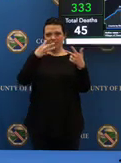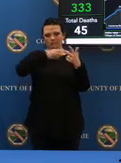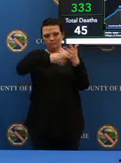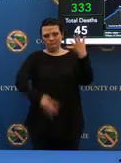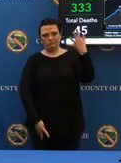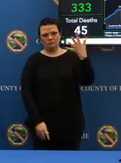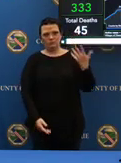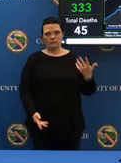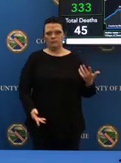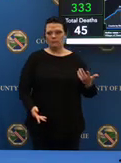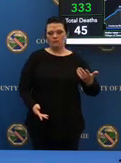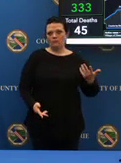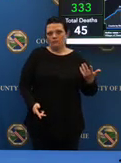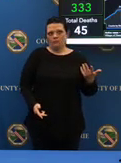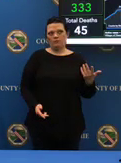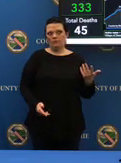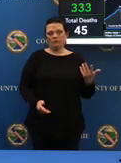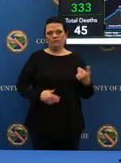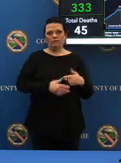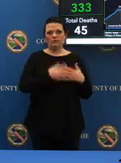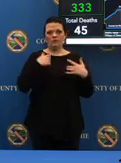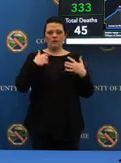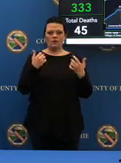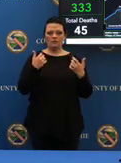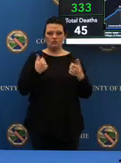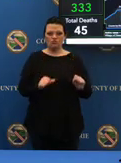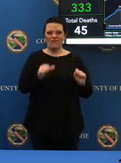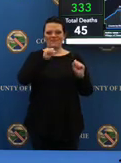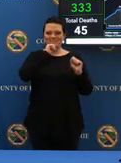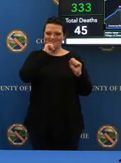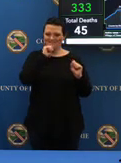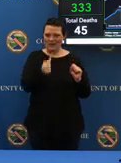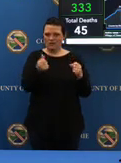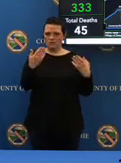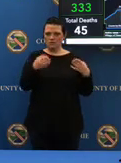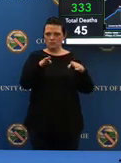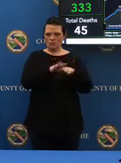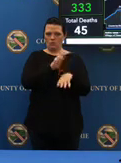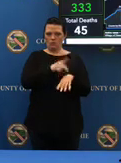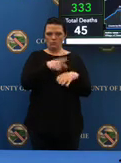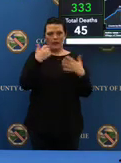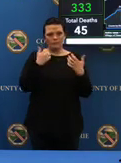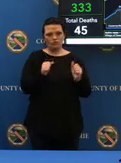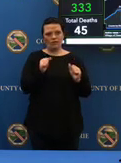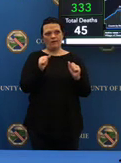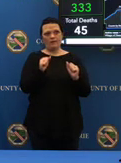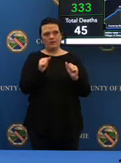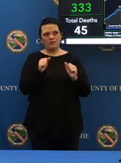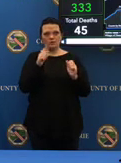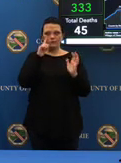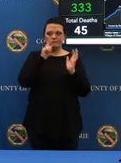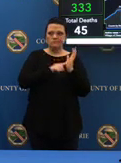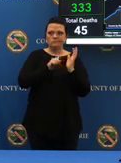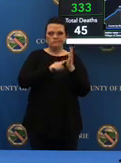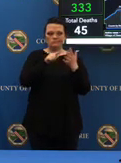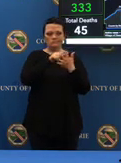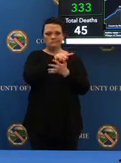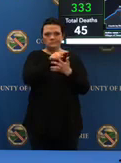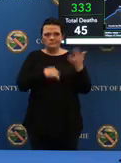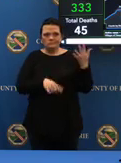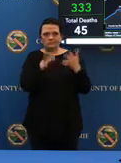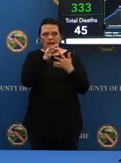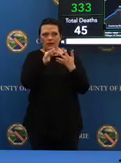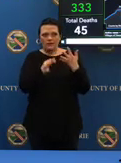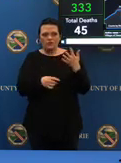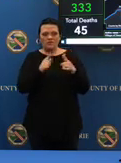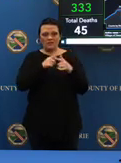have. I'm trying not to close the parks. We're looking at alternatives, including limiting the number of vehicles that may come into the parks, but